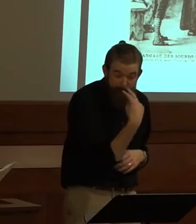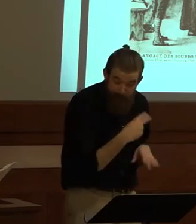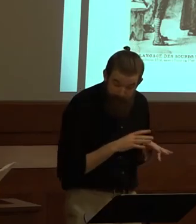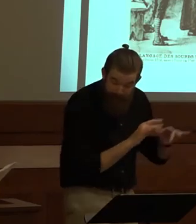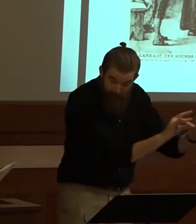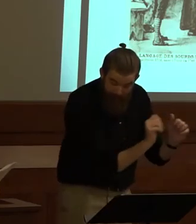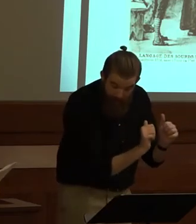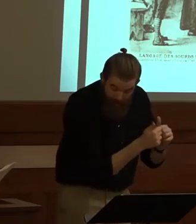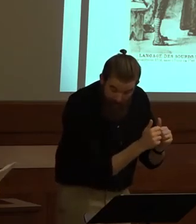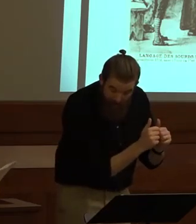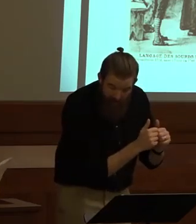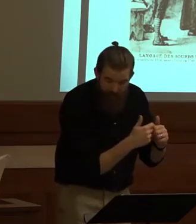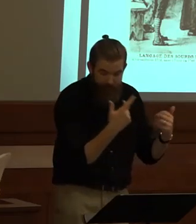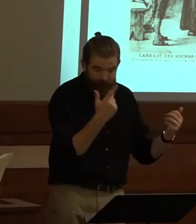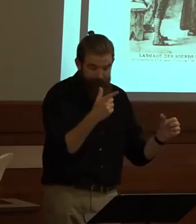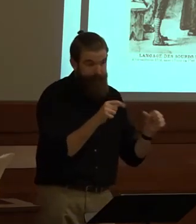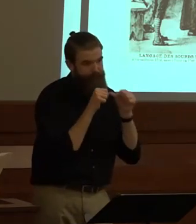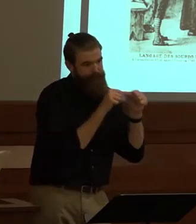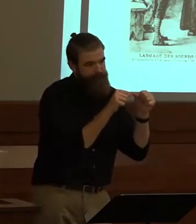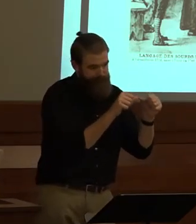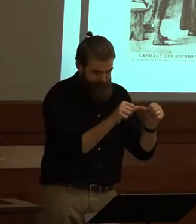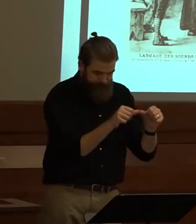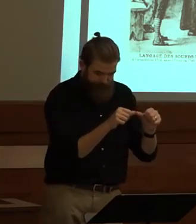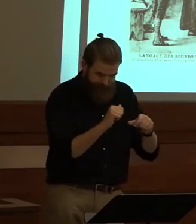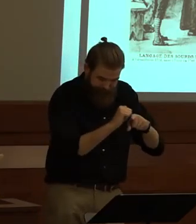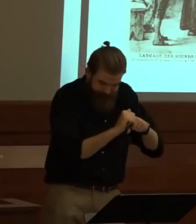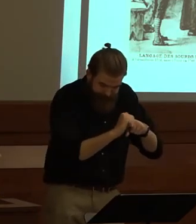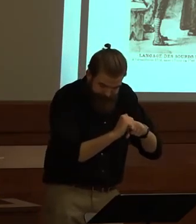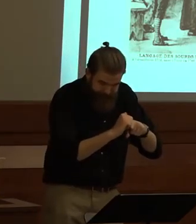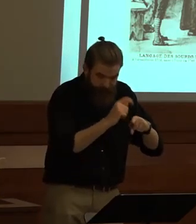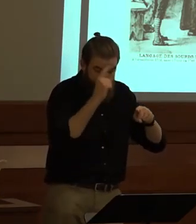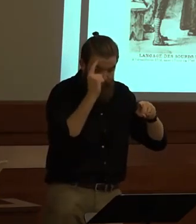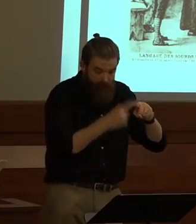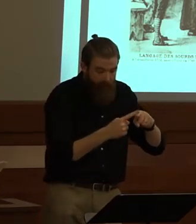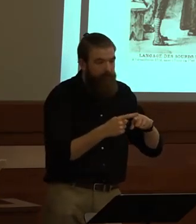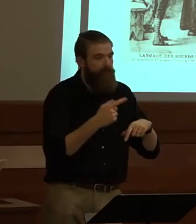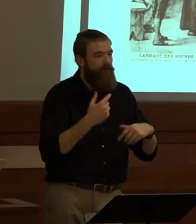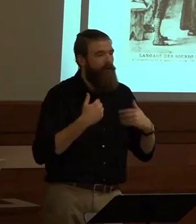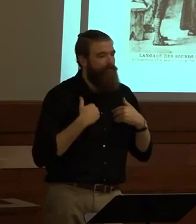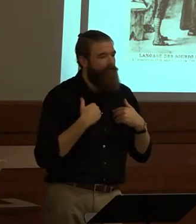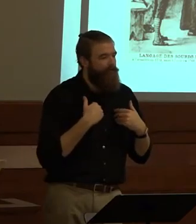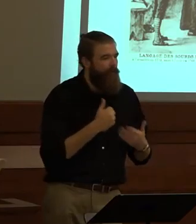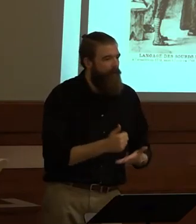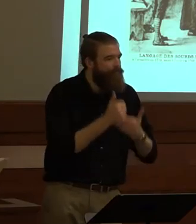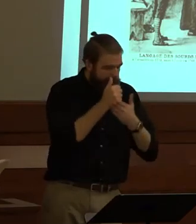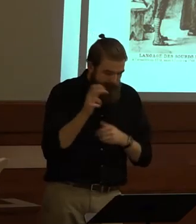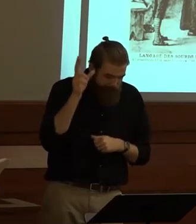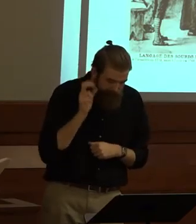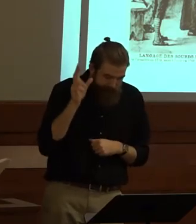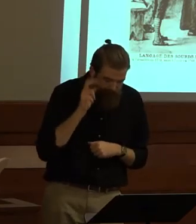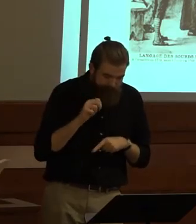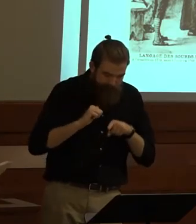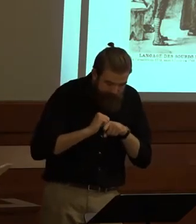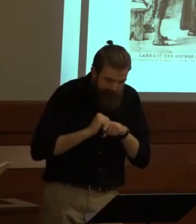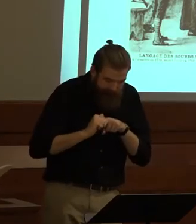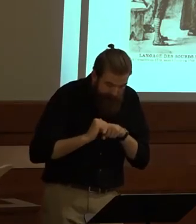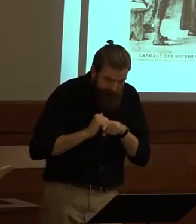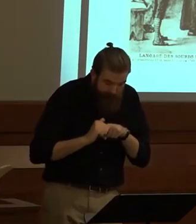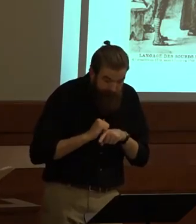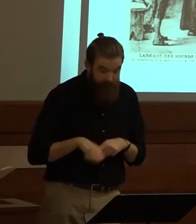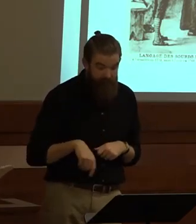reception of spoken languages. Like most deaf people, La Fonta found signs more useful and natural for